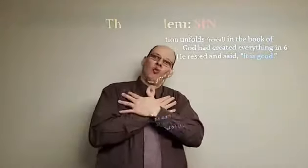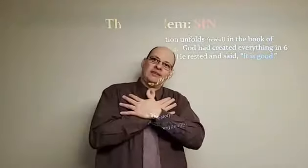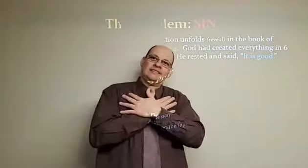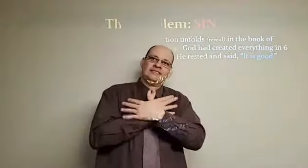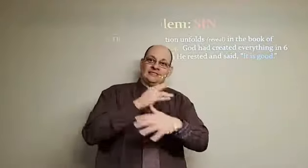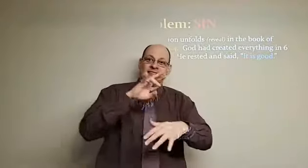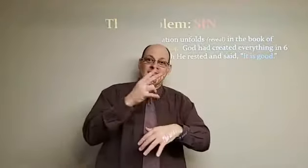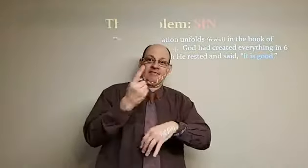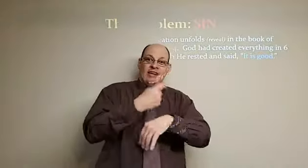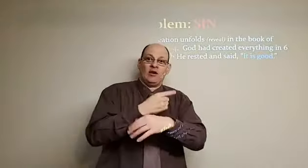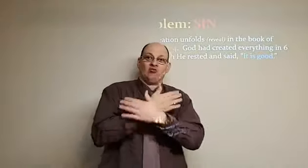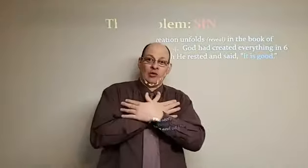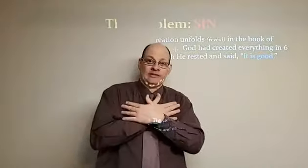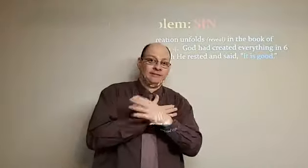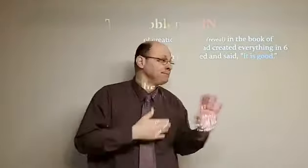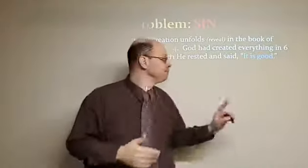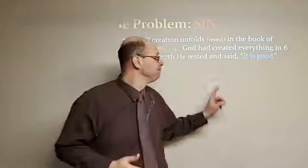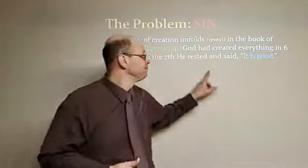he was going to rest on the seventh day